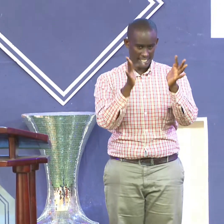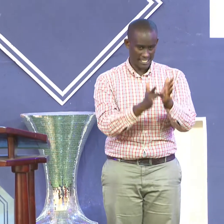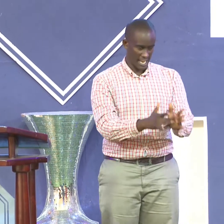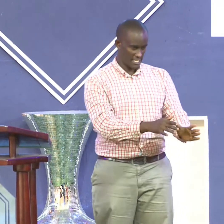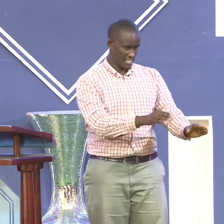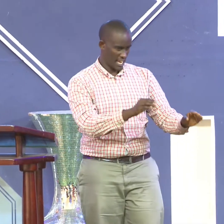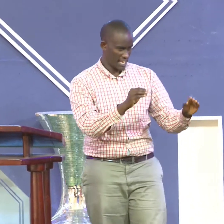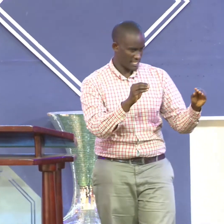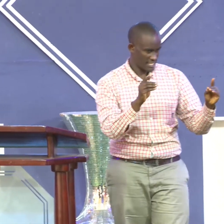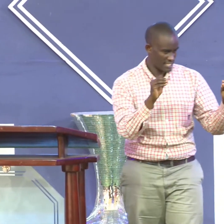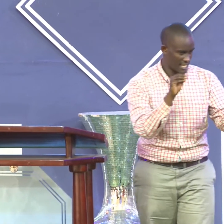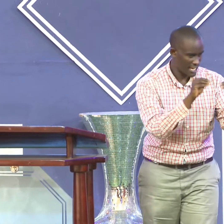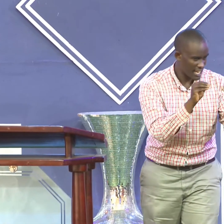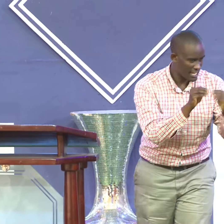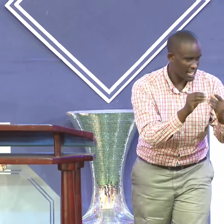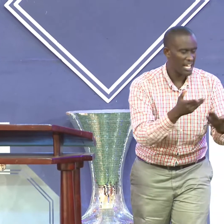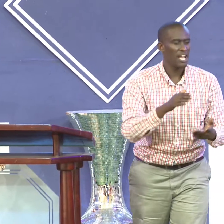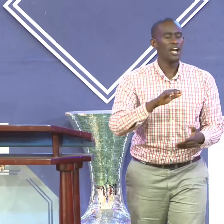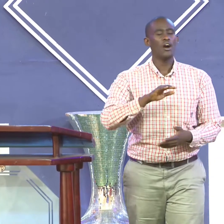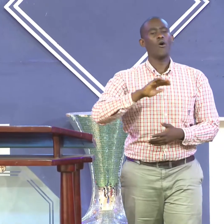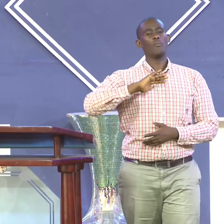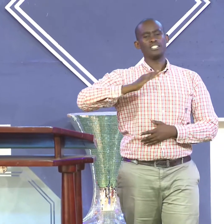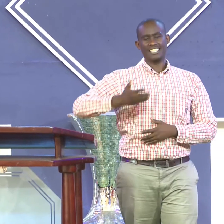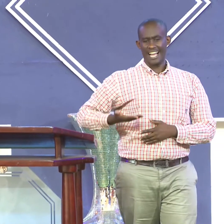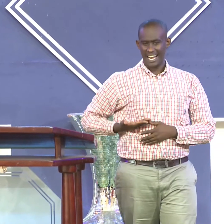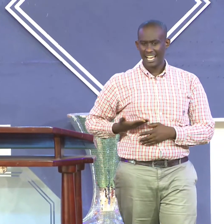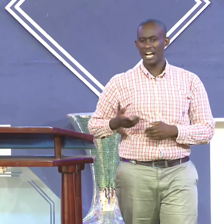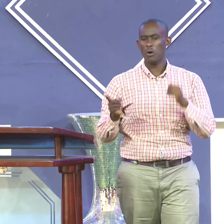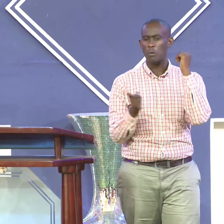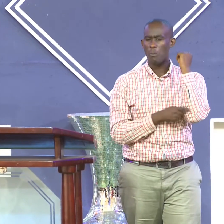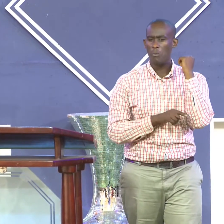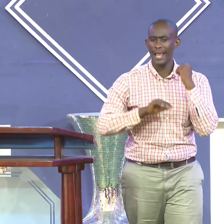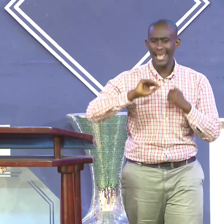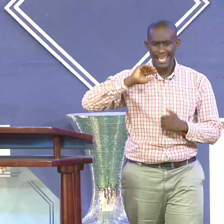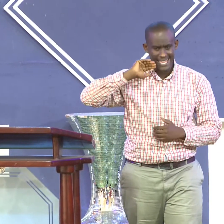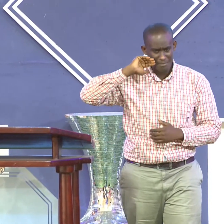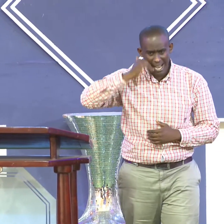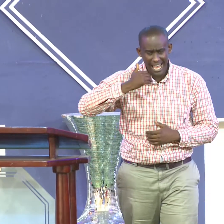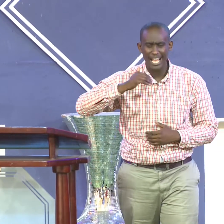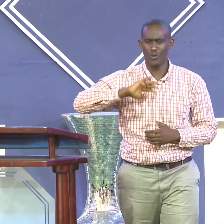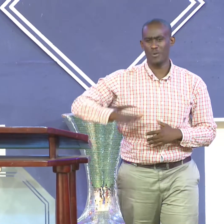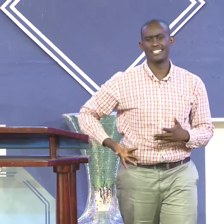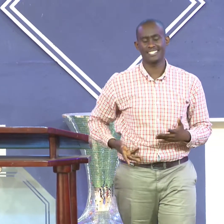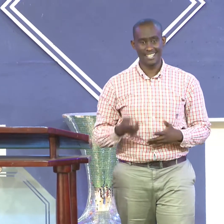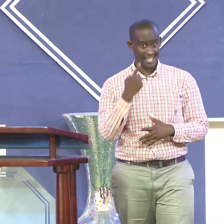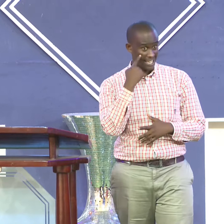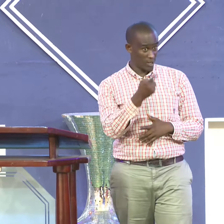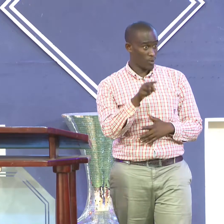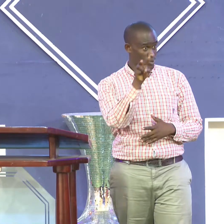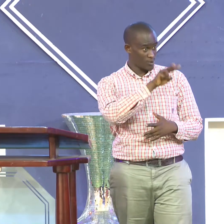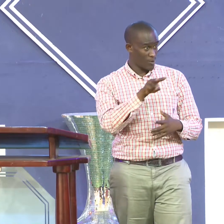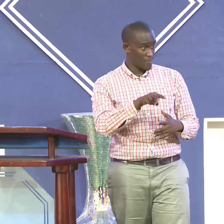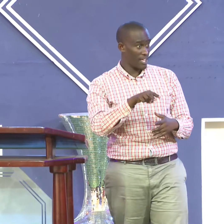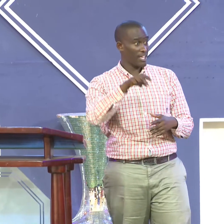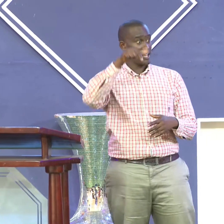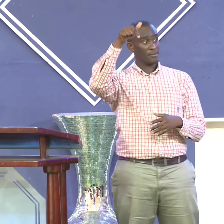And met this adulterous woman. Ono omukazi. This woman. Bw'oba oyagala omutegeera. If you want to understand her. Genda osome sura